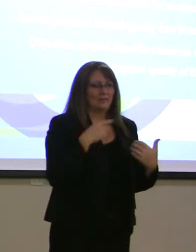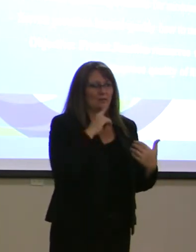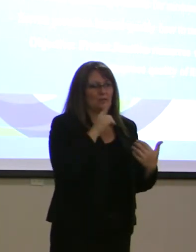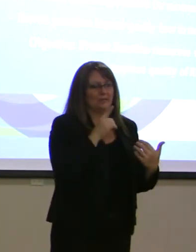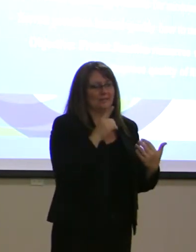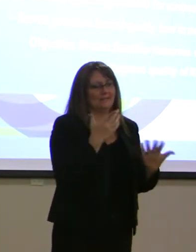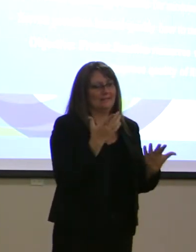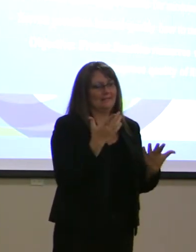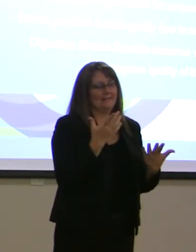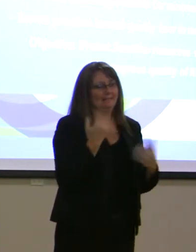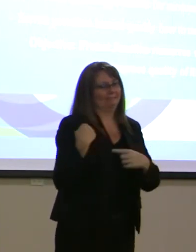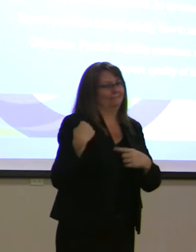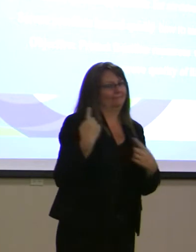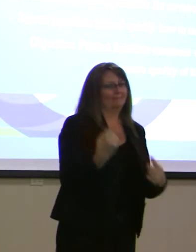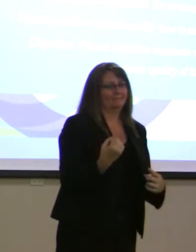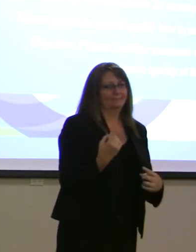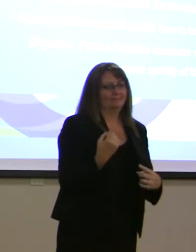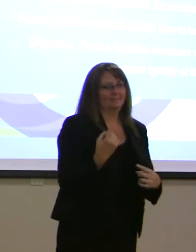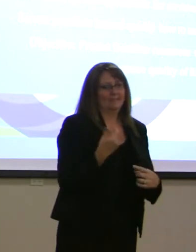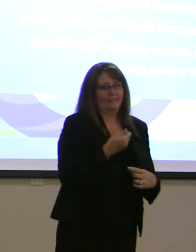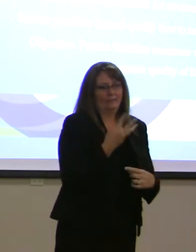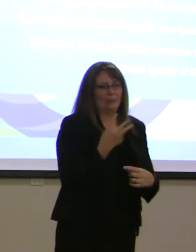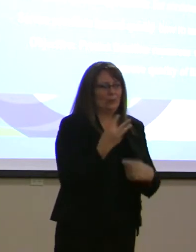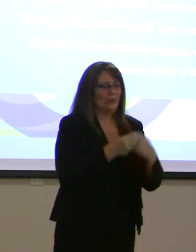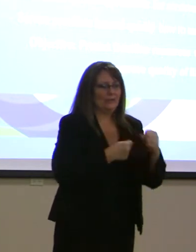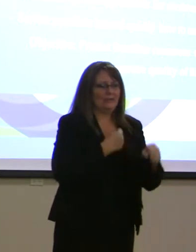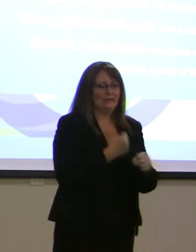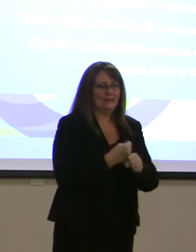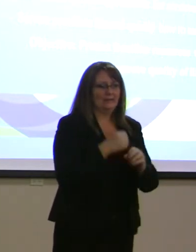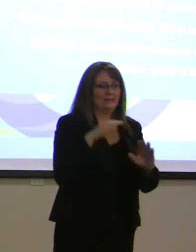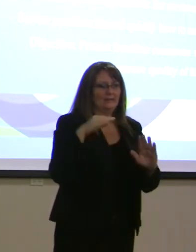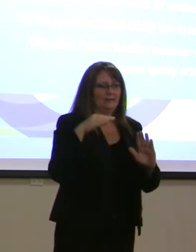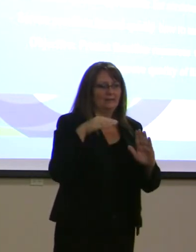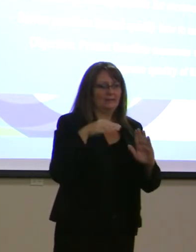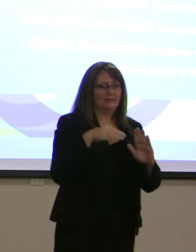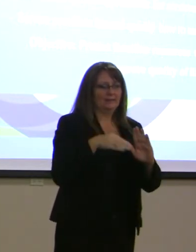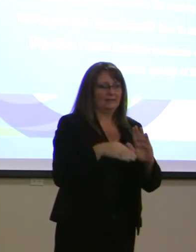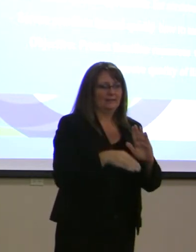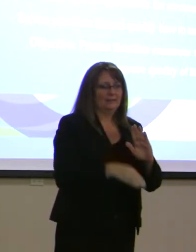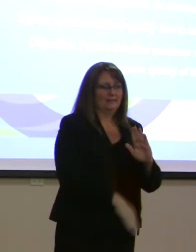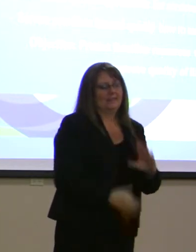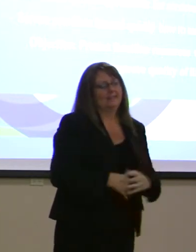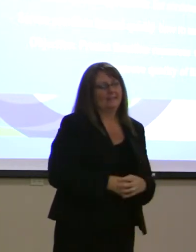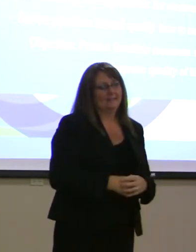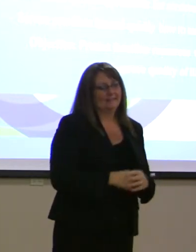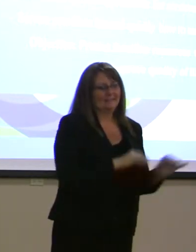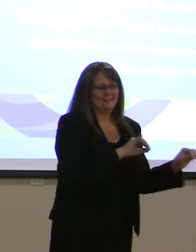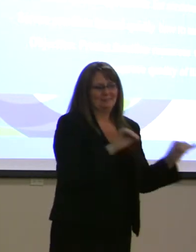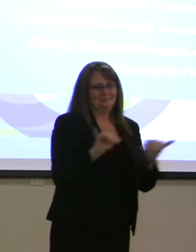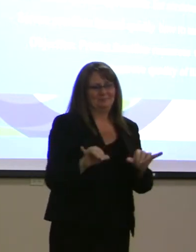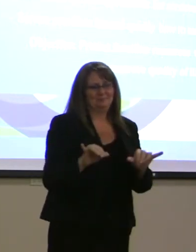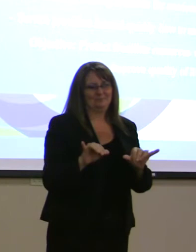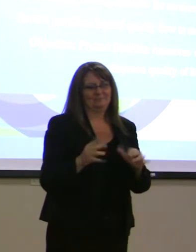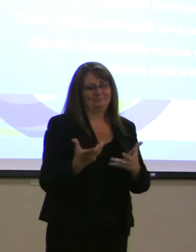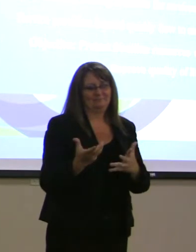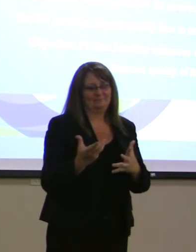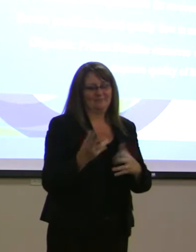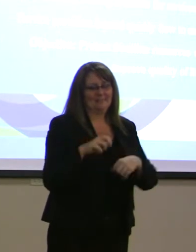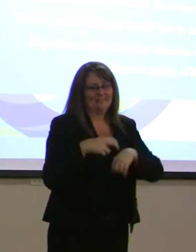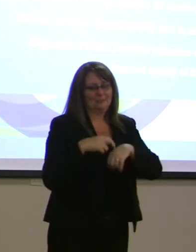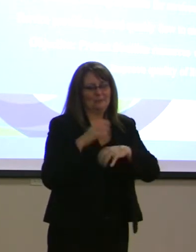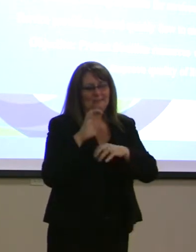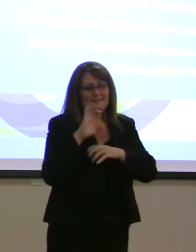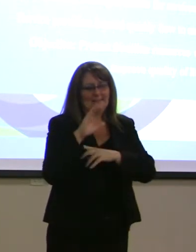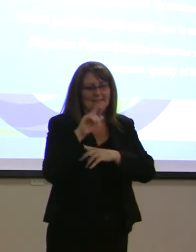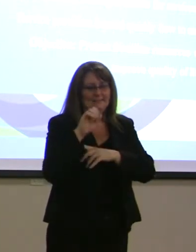good ride for the last number of years, particularly in Ireland with our Celtic tiger, and I suppose built on